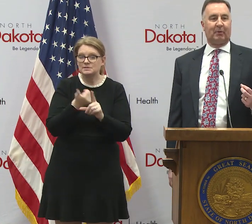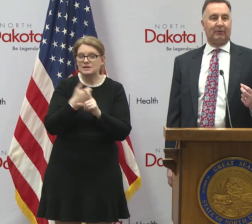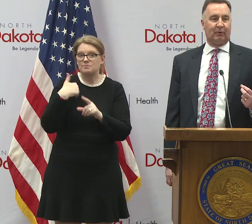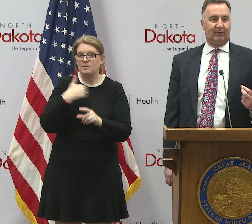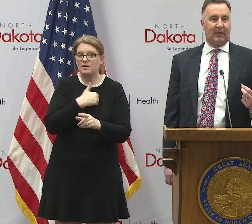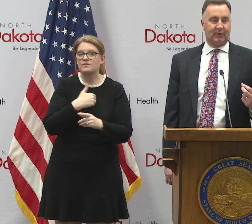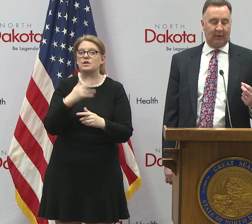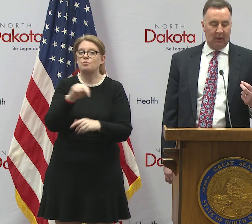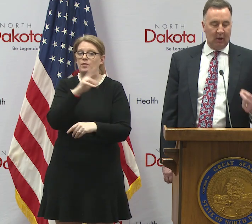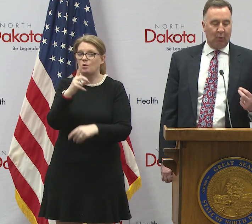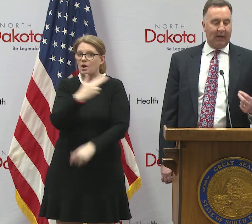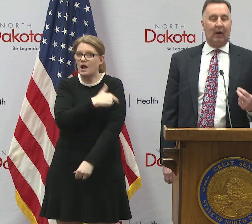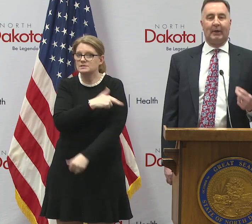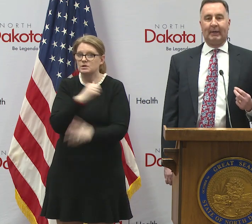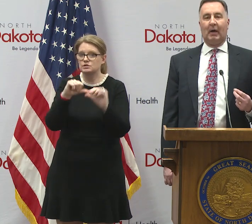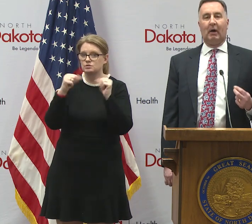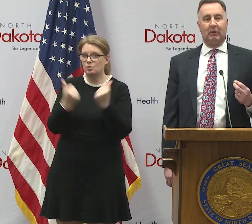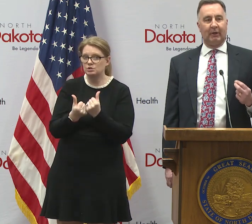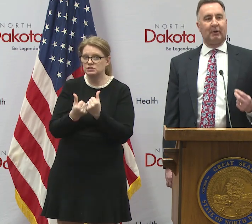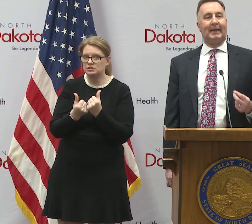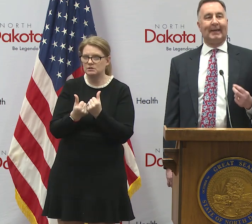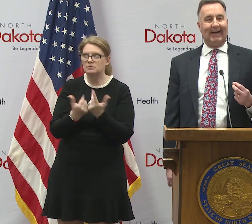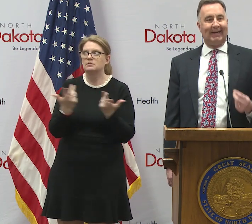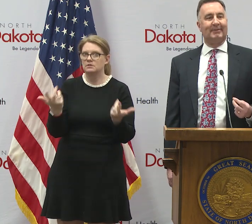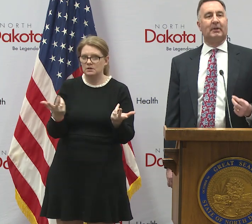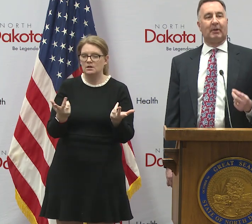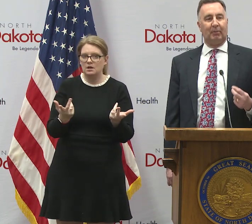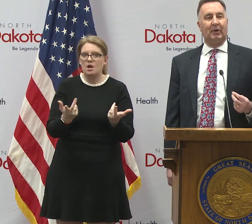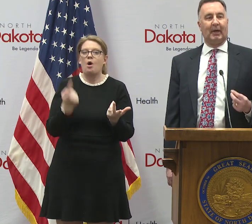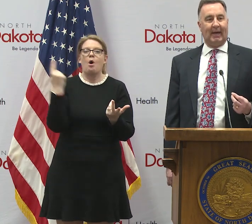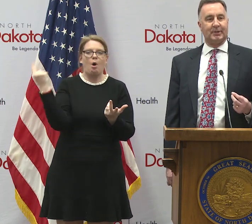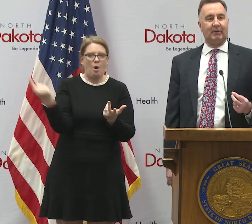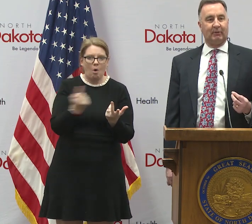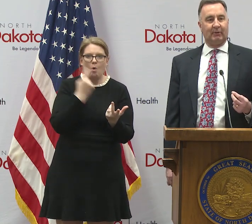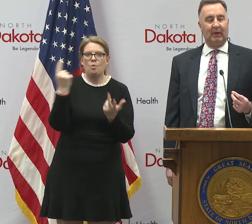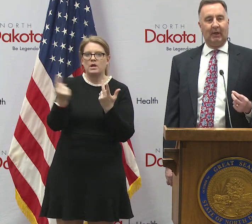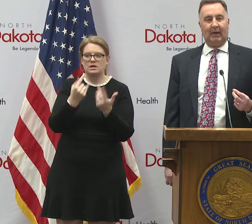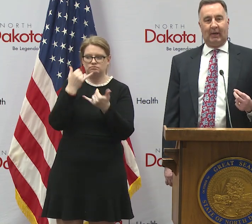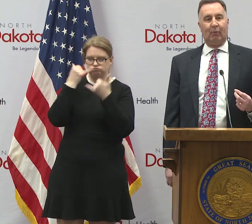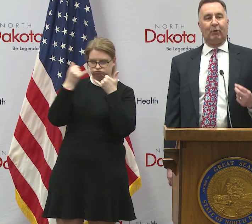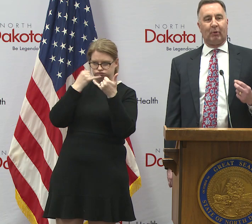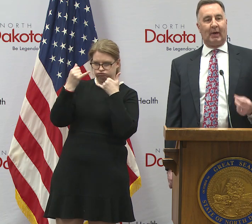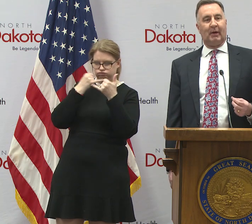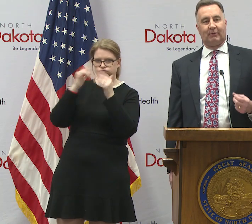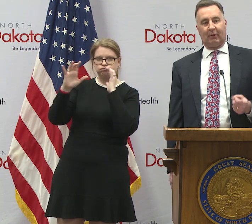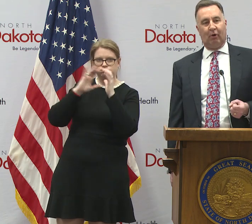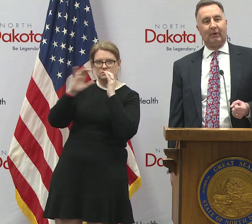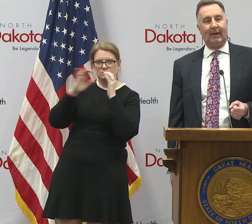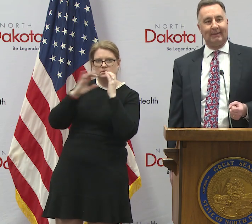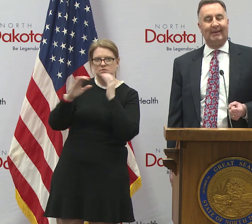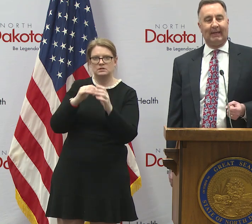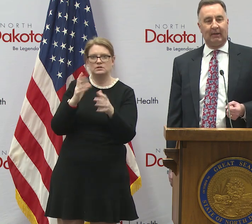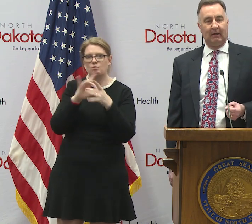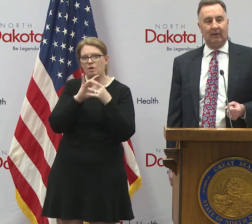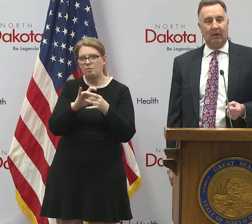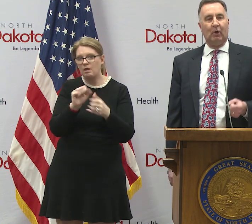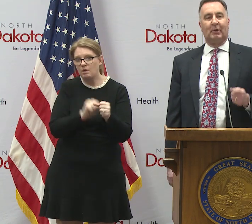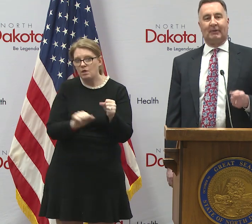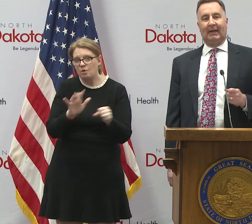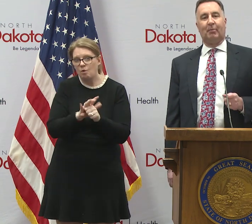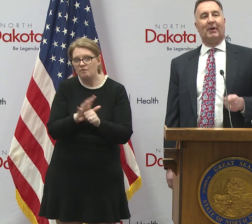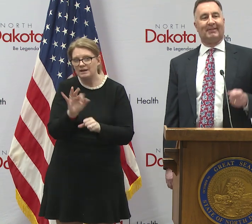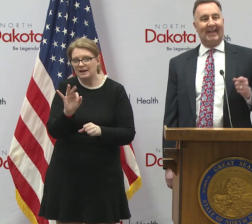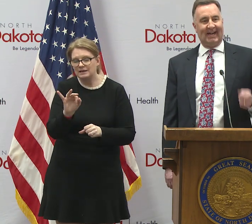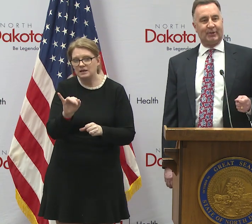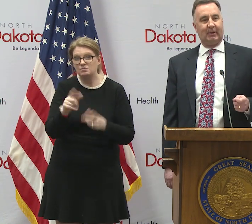Dakota Hospital Association. We are in literally constant communications with regards to COVID-19,